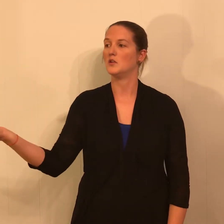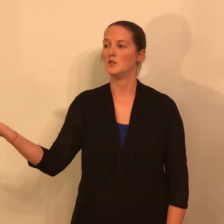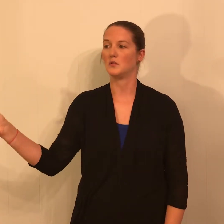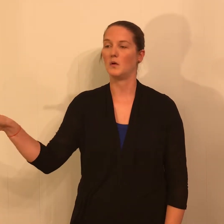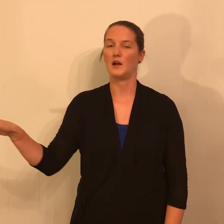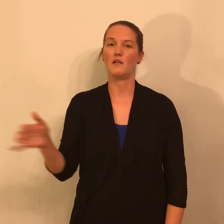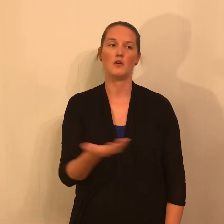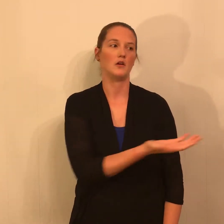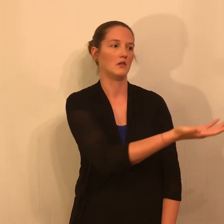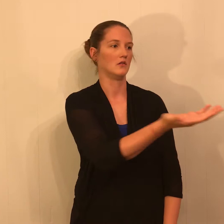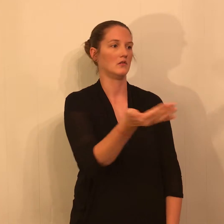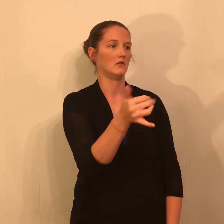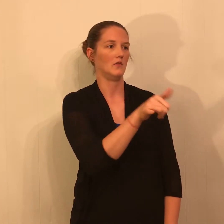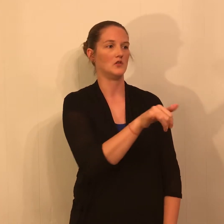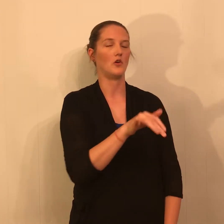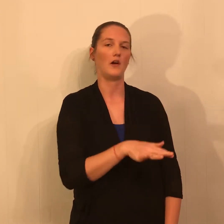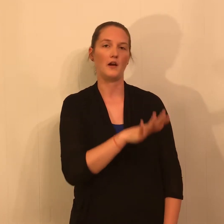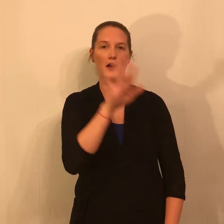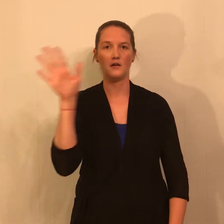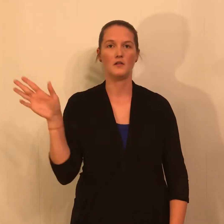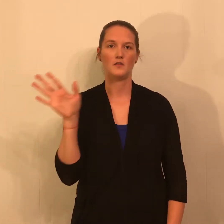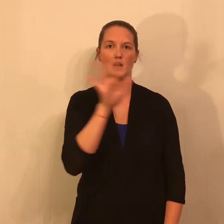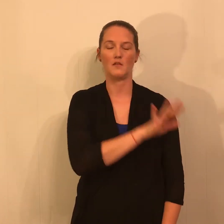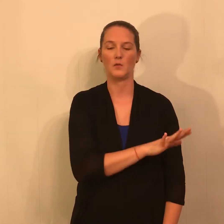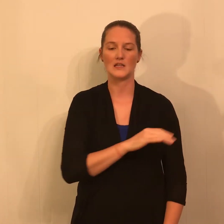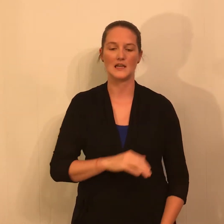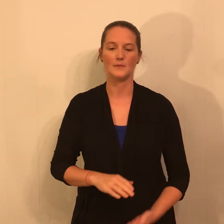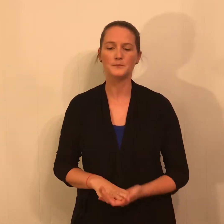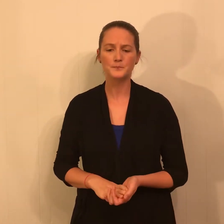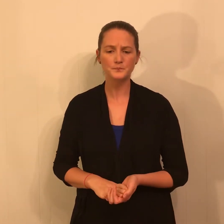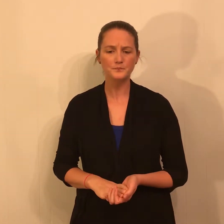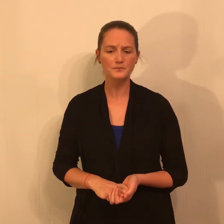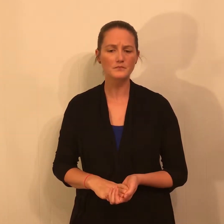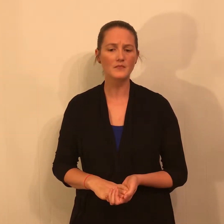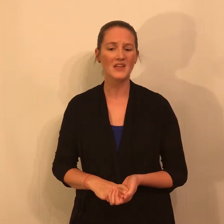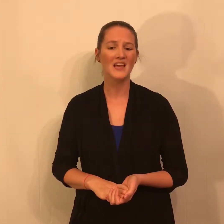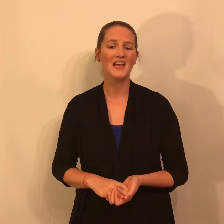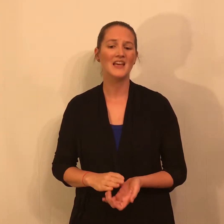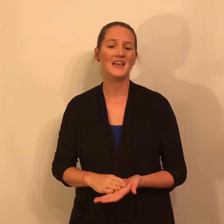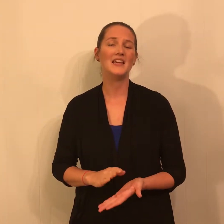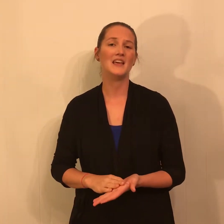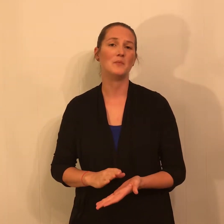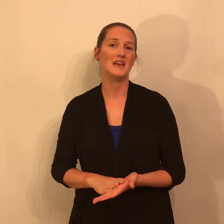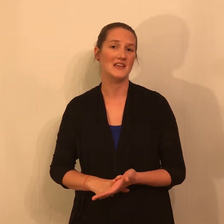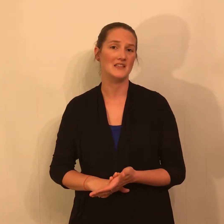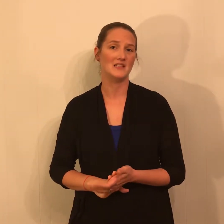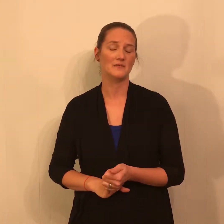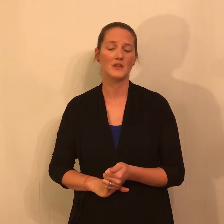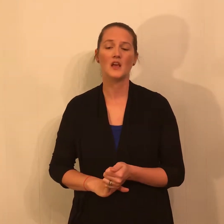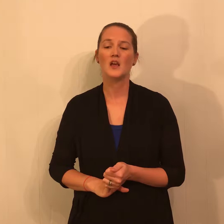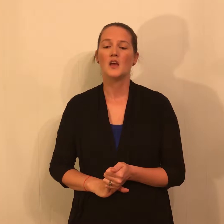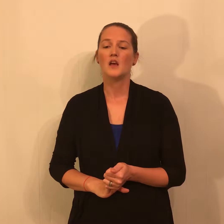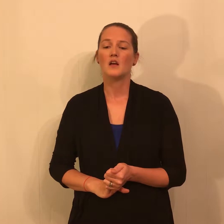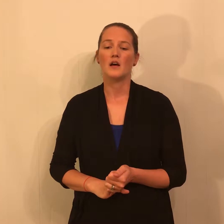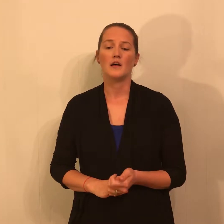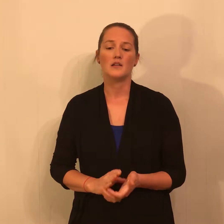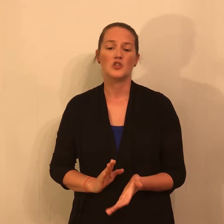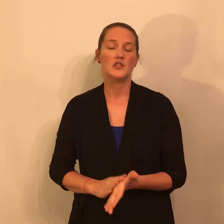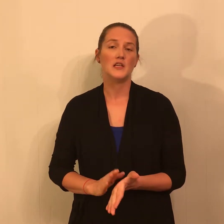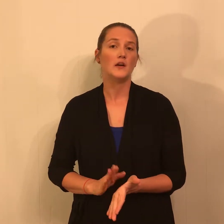to wherever the general area that everyone is at. He, him, his. And she,